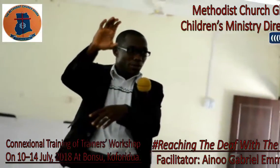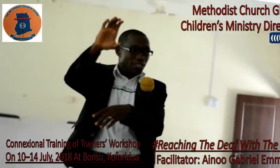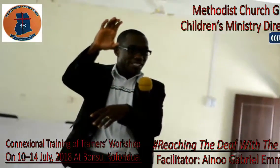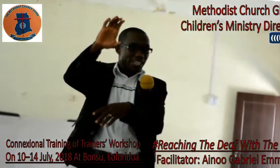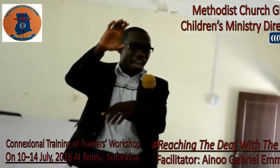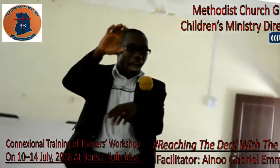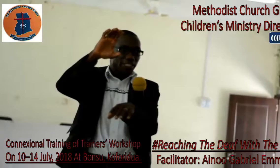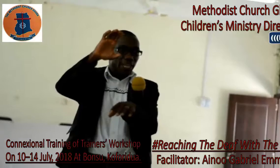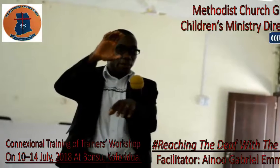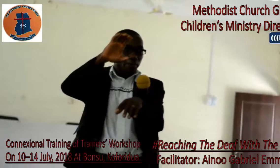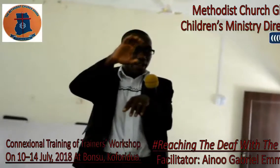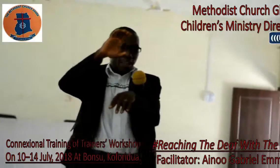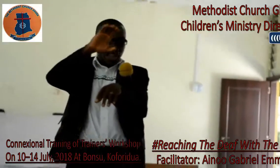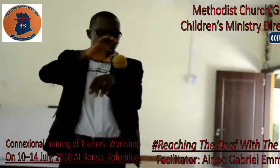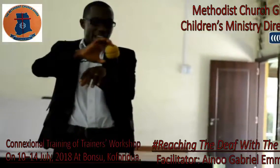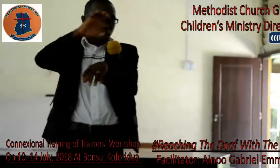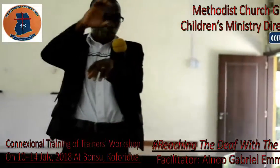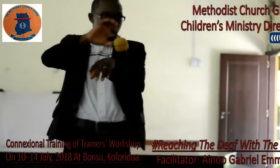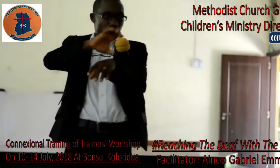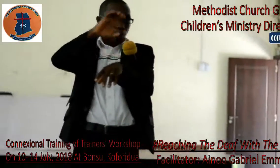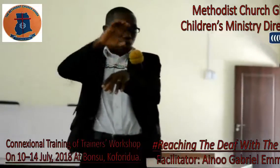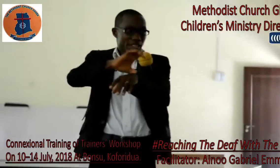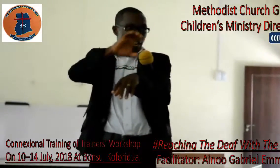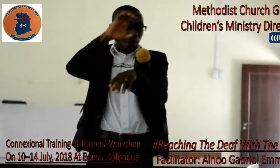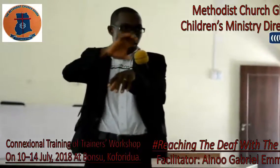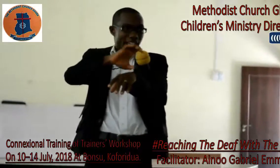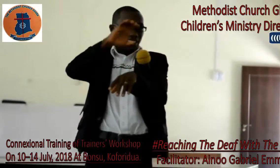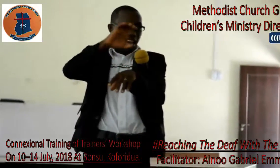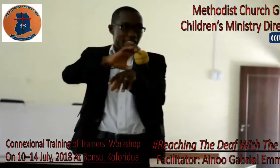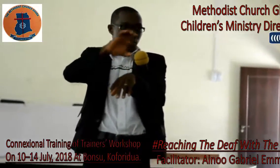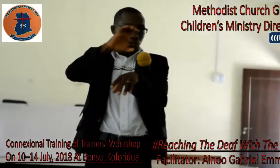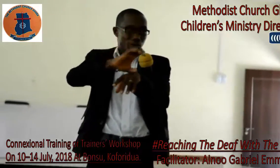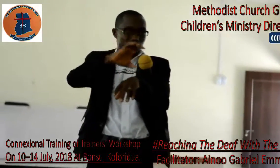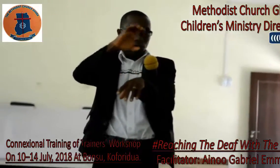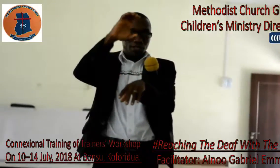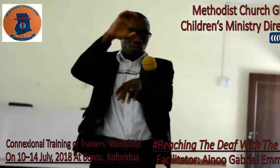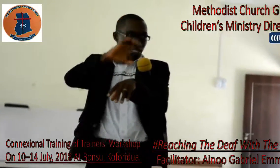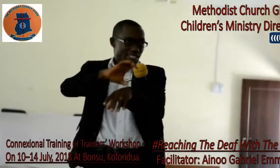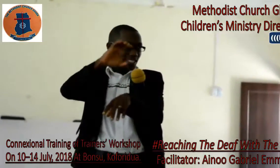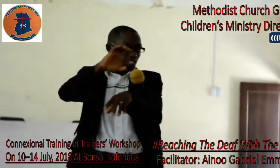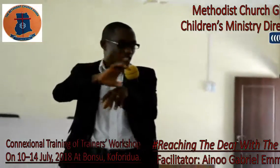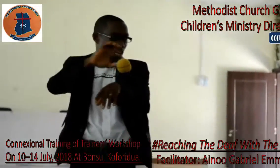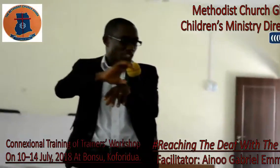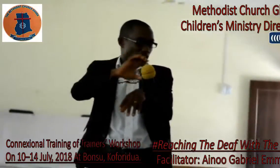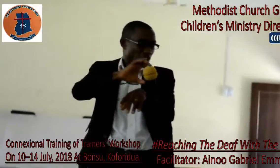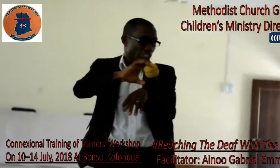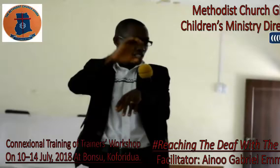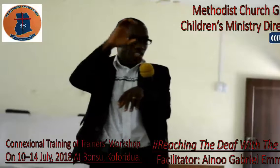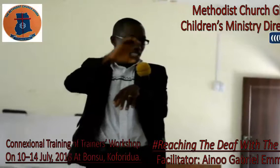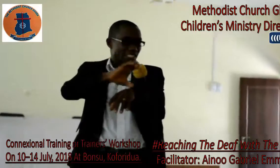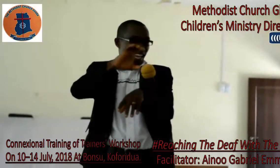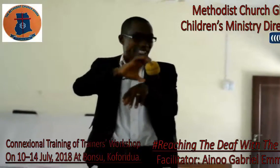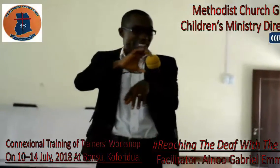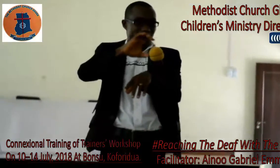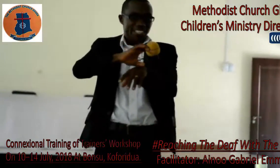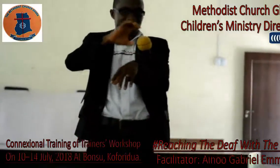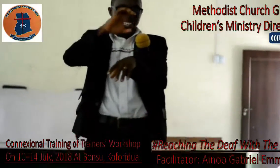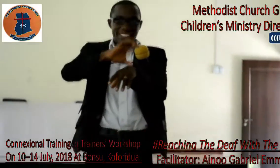C handshake. And then now they have the dominant hand in you. So this is church. Church.